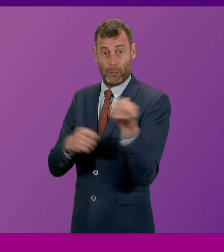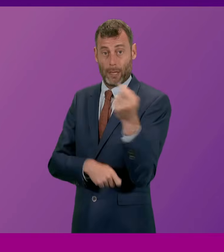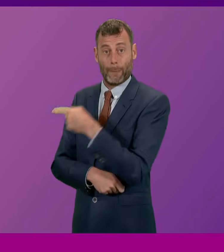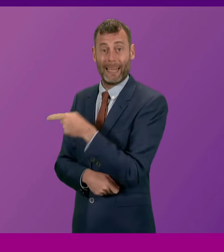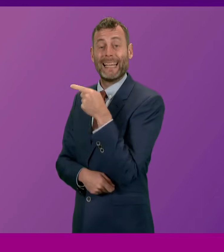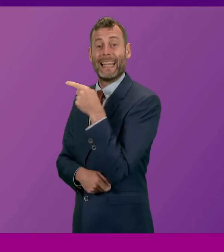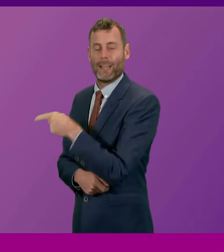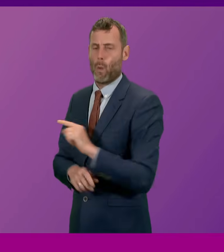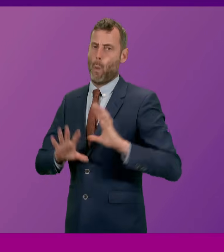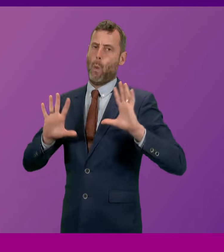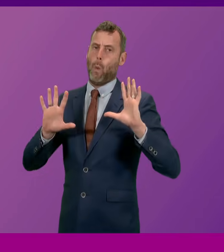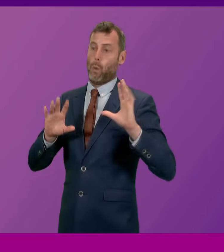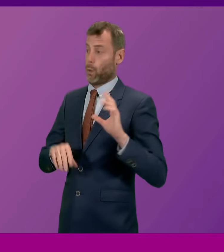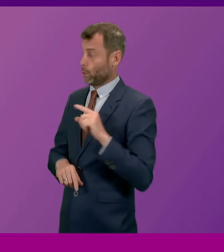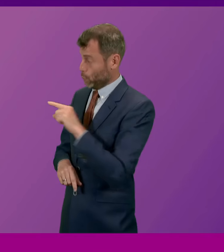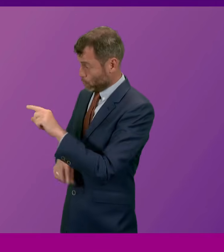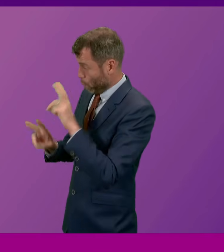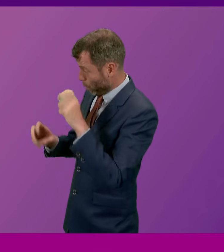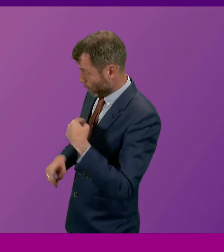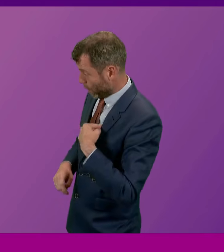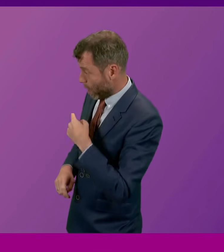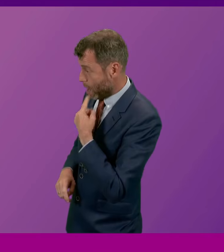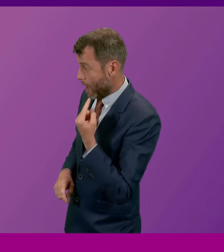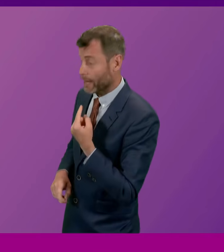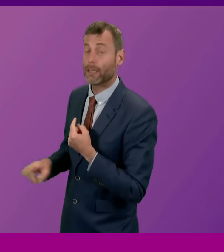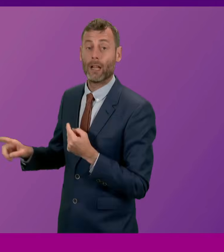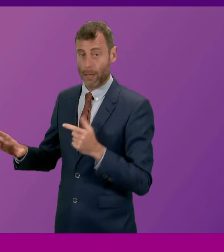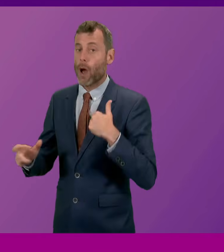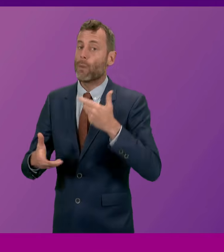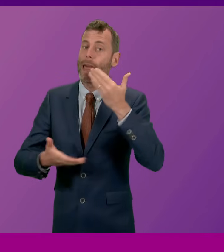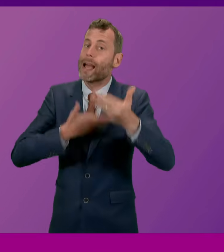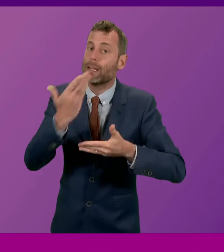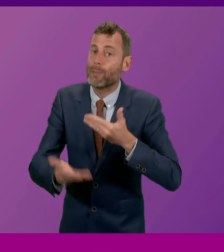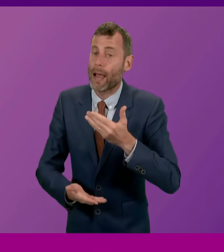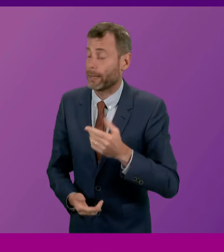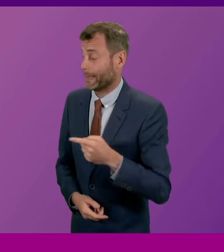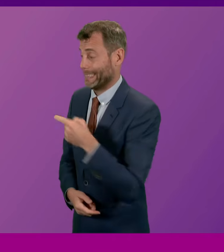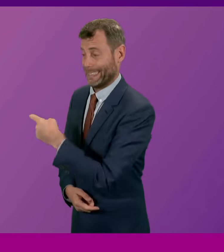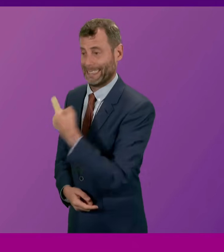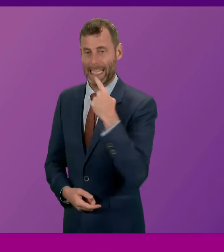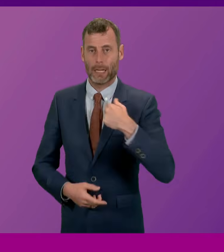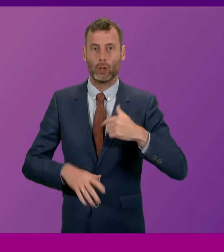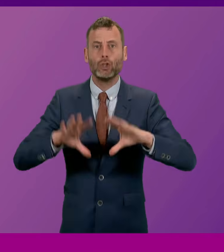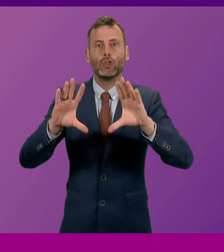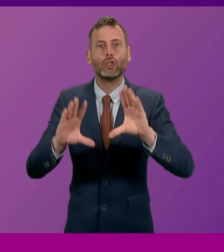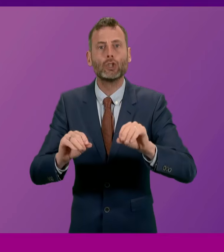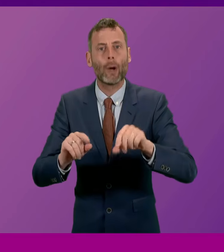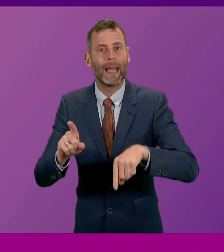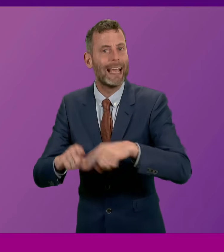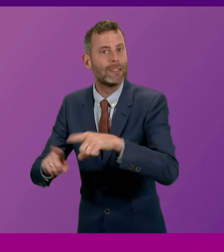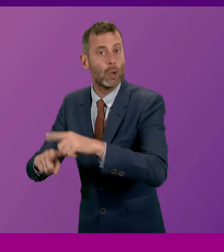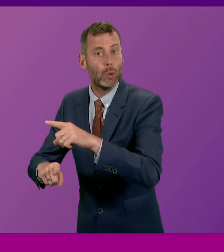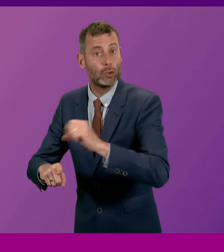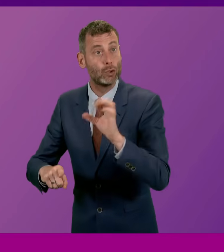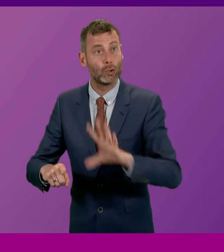stopped... Yes, I'm going to explain it to Parliament. Mr Finlay said that I had stopped exclusions in Scottish